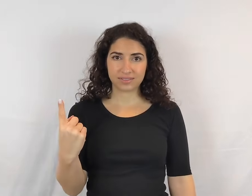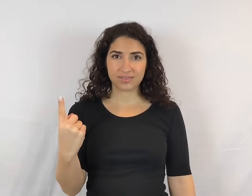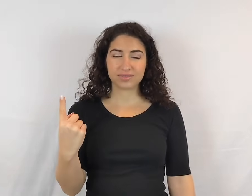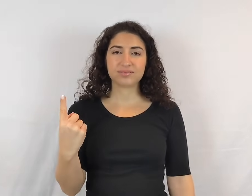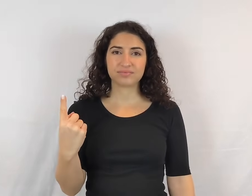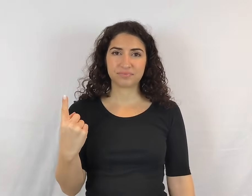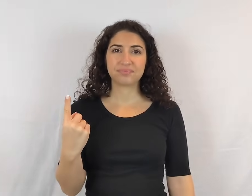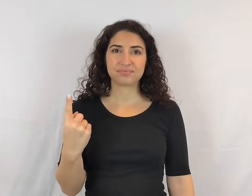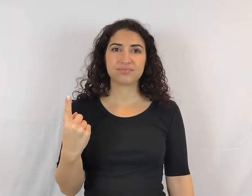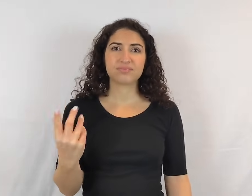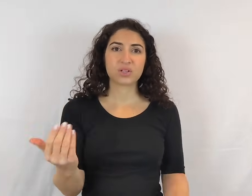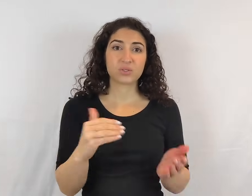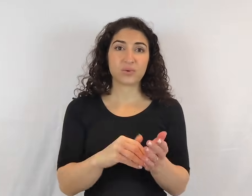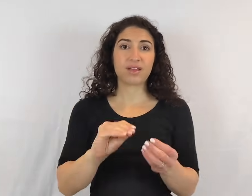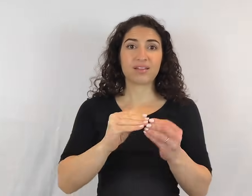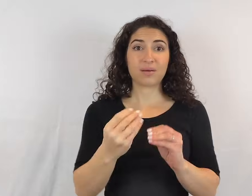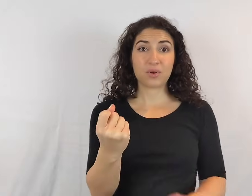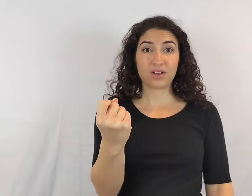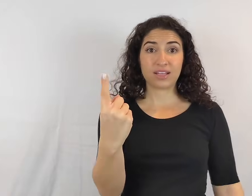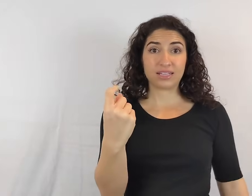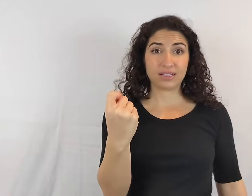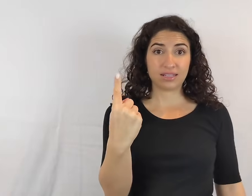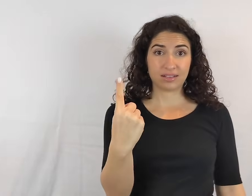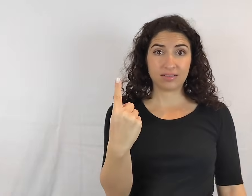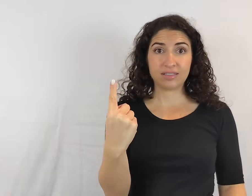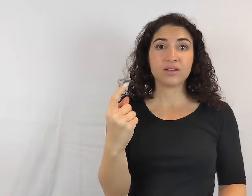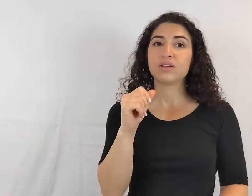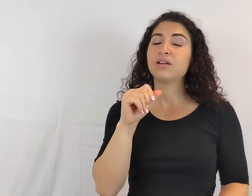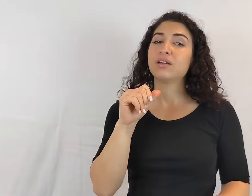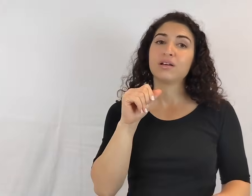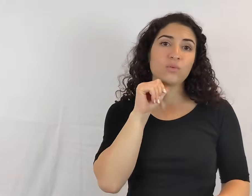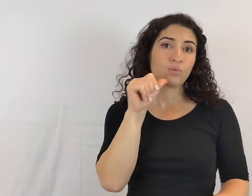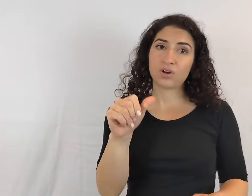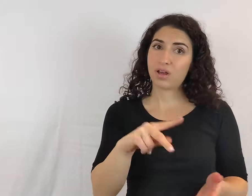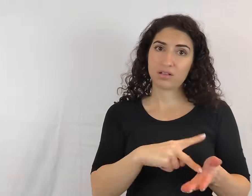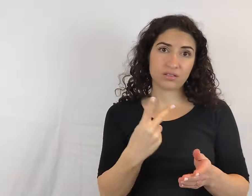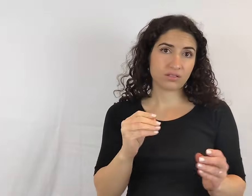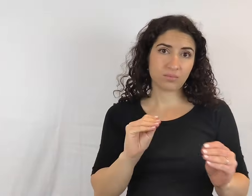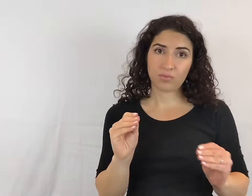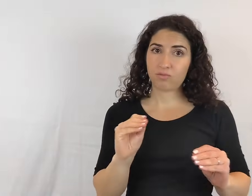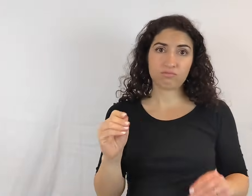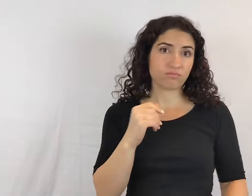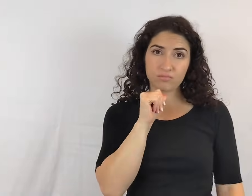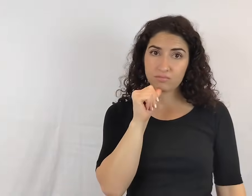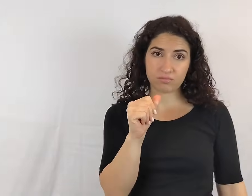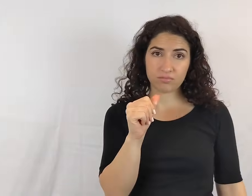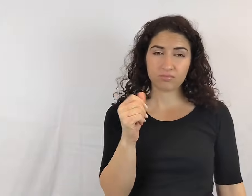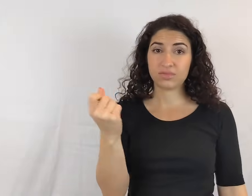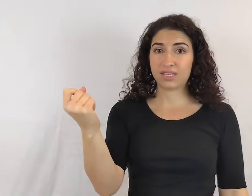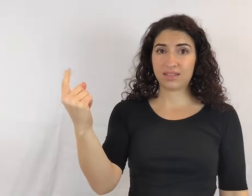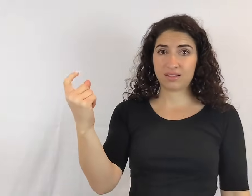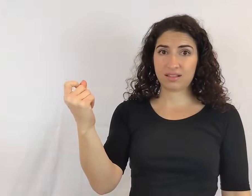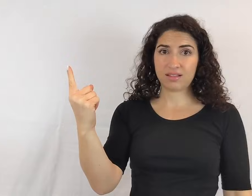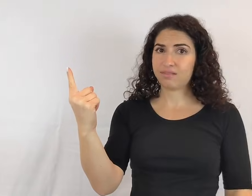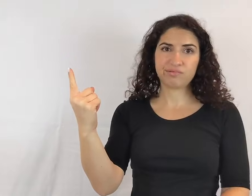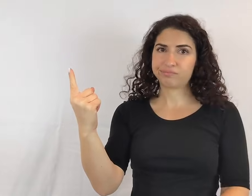2011. So again, the number 11, you don't need to do the double movement.